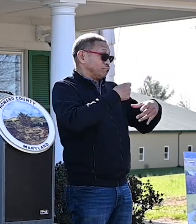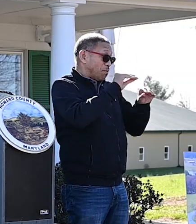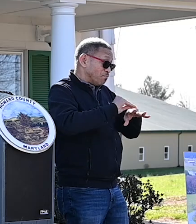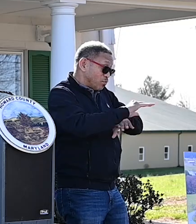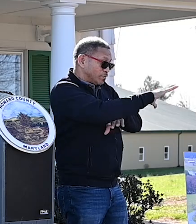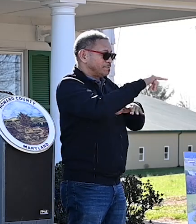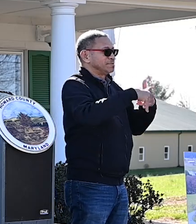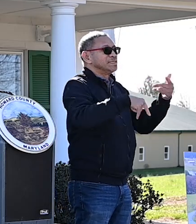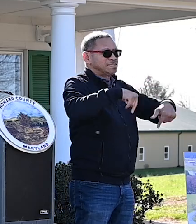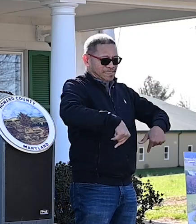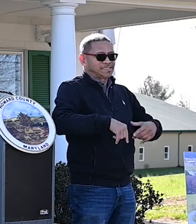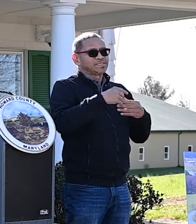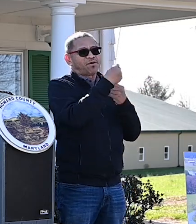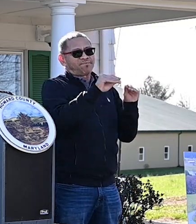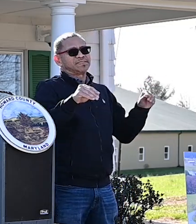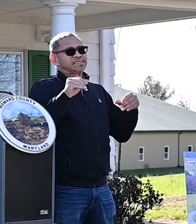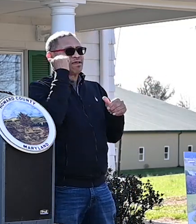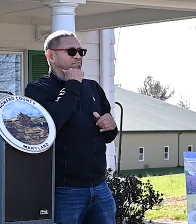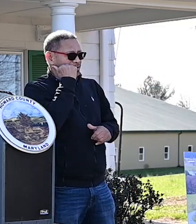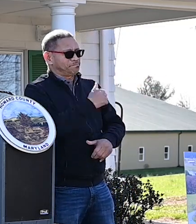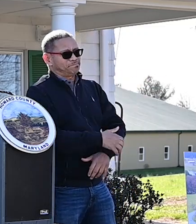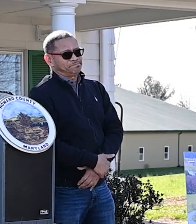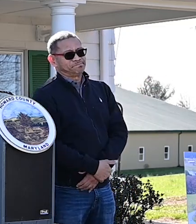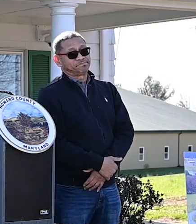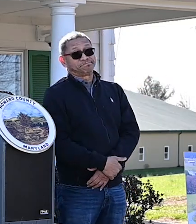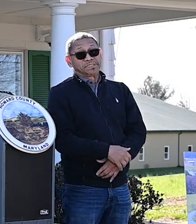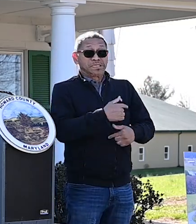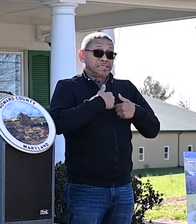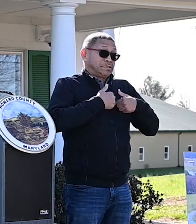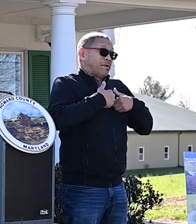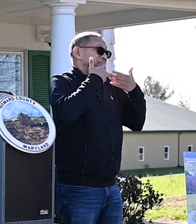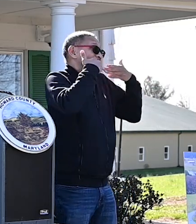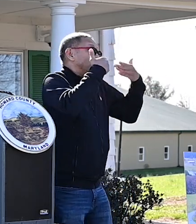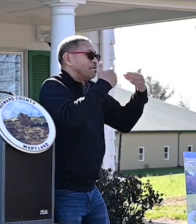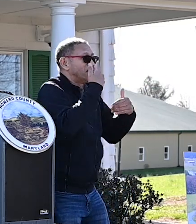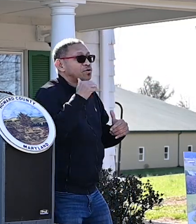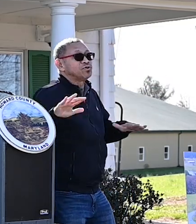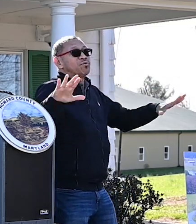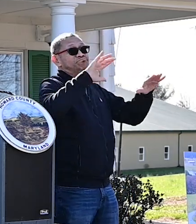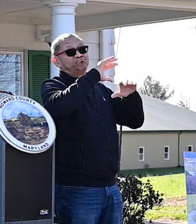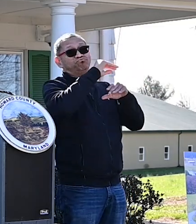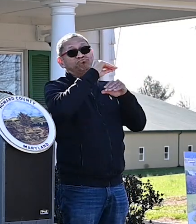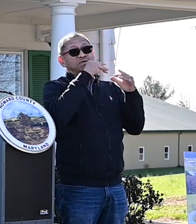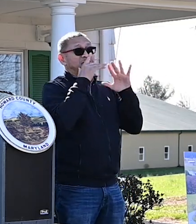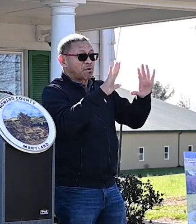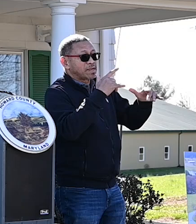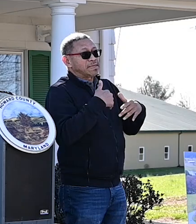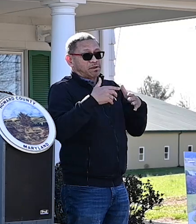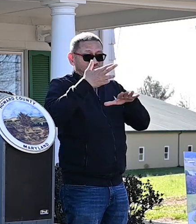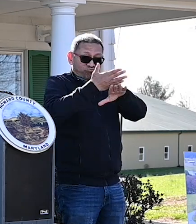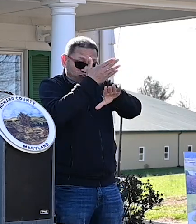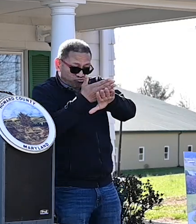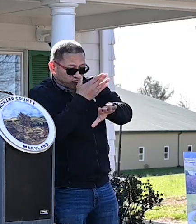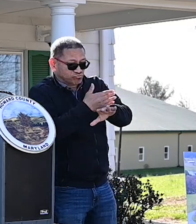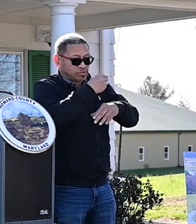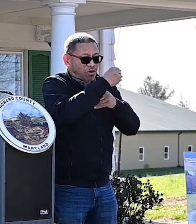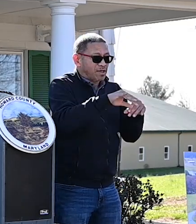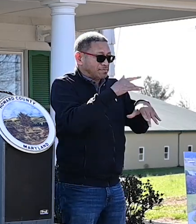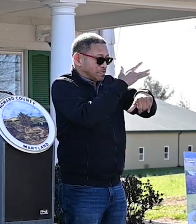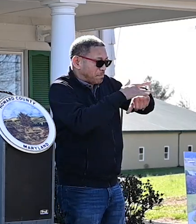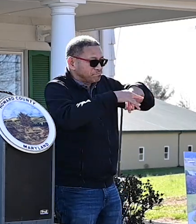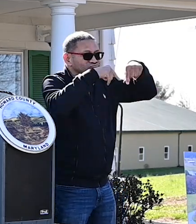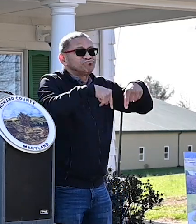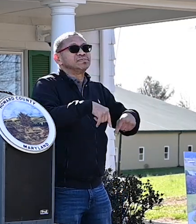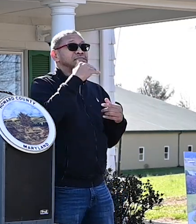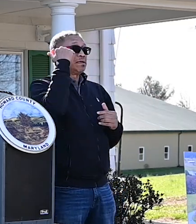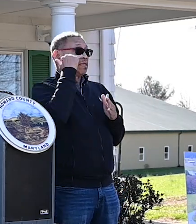Office of Agriculture every day. And as much as I'm thankful for the creation of the new office and the renovation of the space here at the